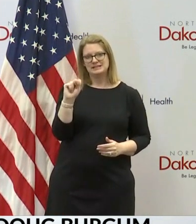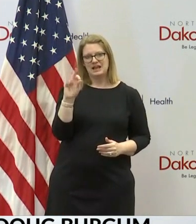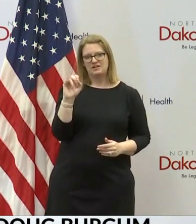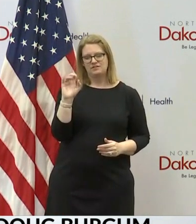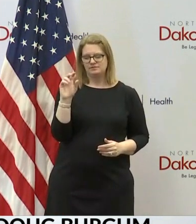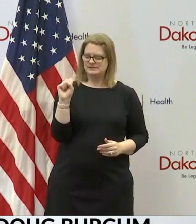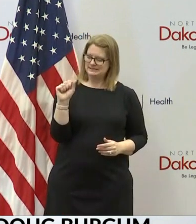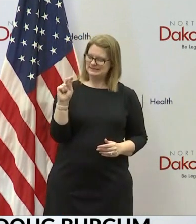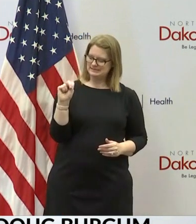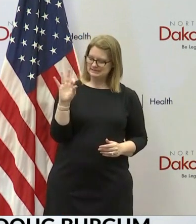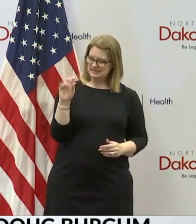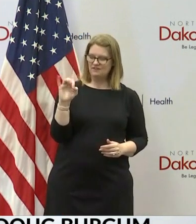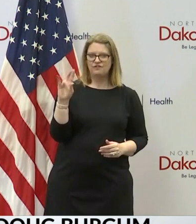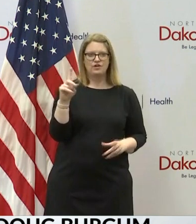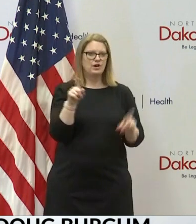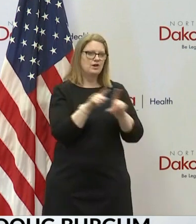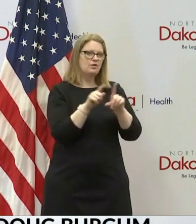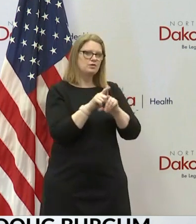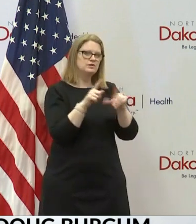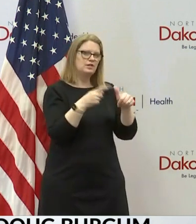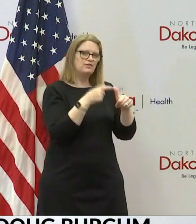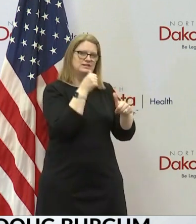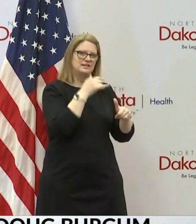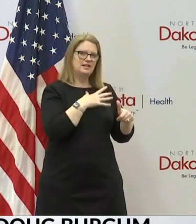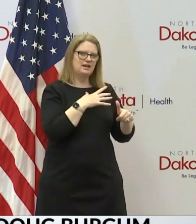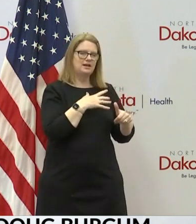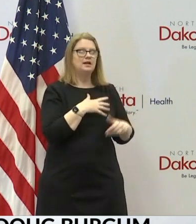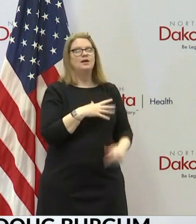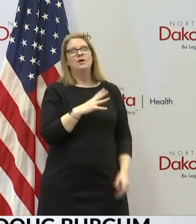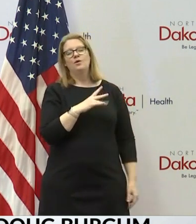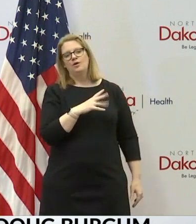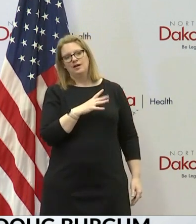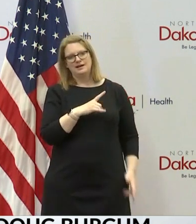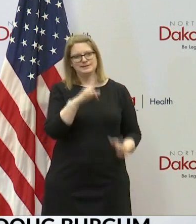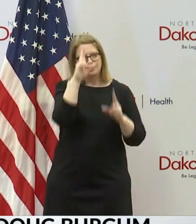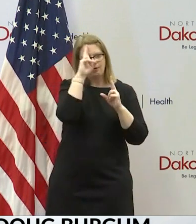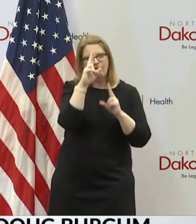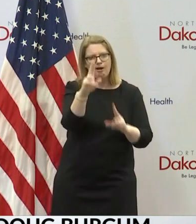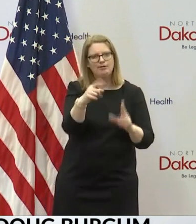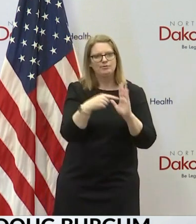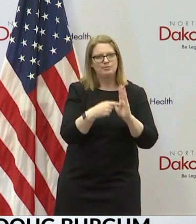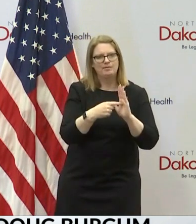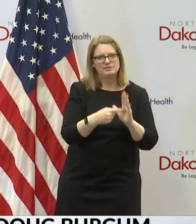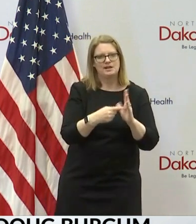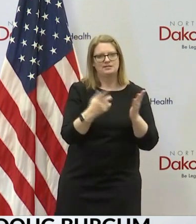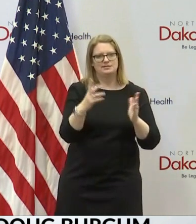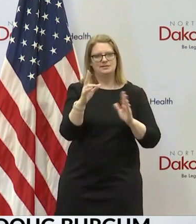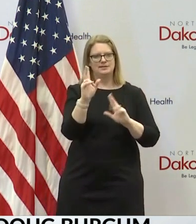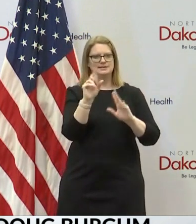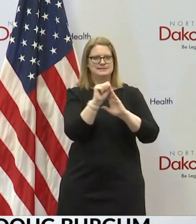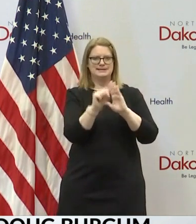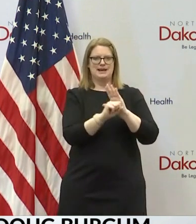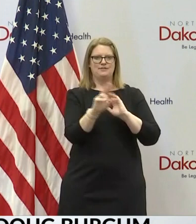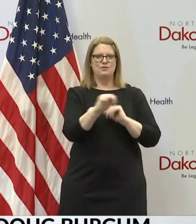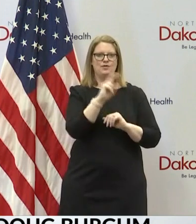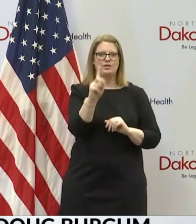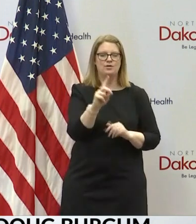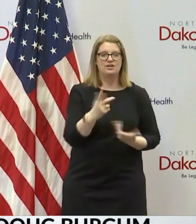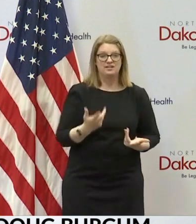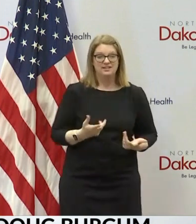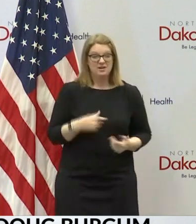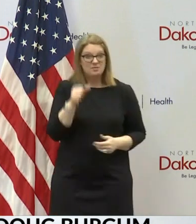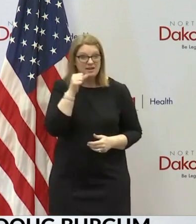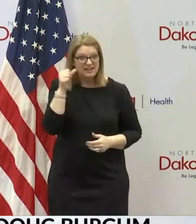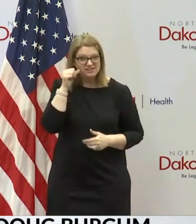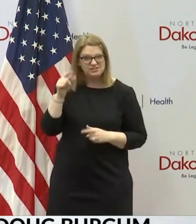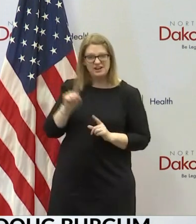Lady, it's always an honor to represent the people of North Dakota every single day. But on days like yesterday, when we can share the great work that's going